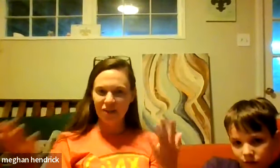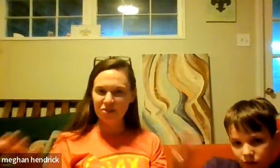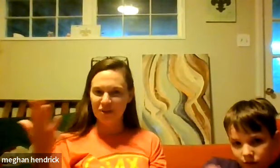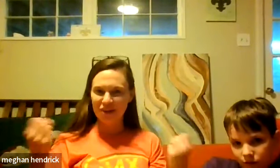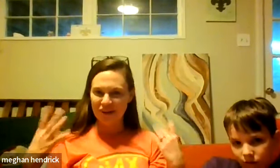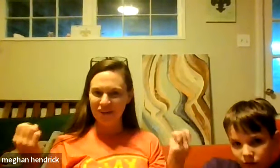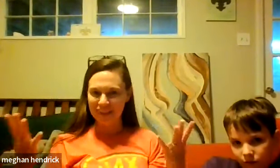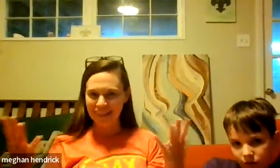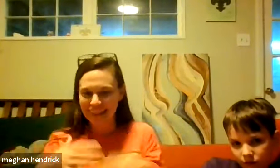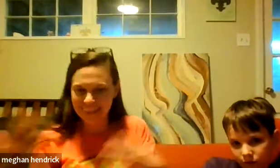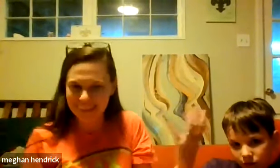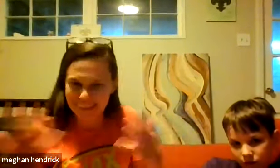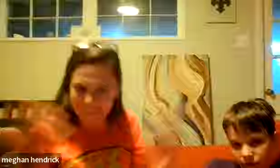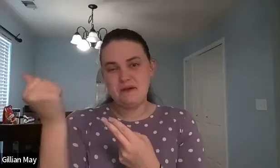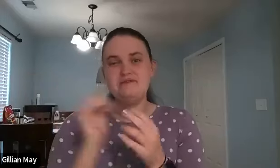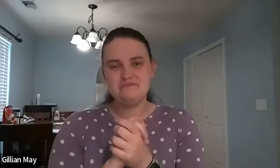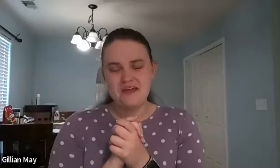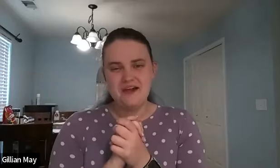I was just wondering what they're both.